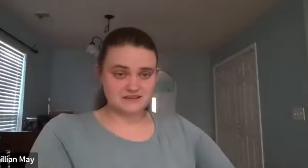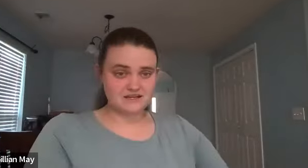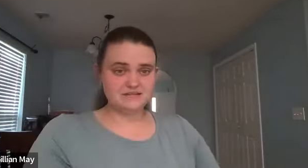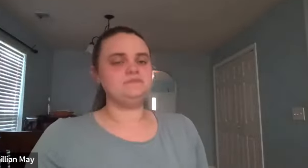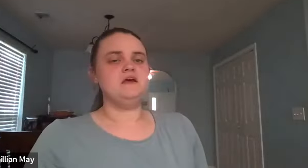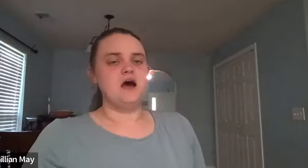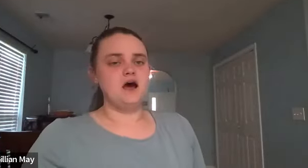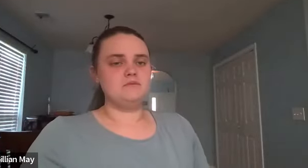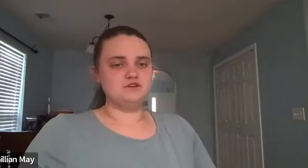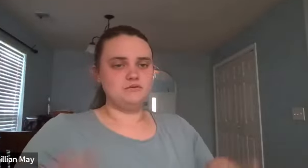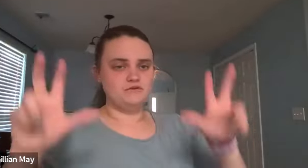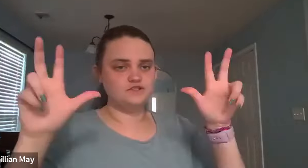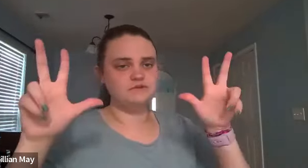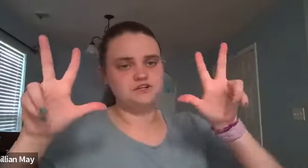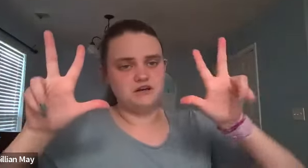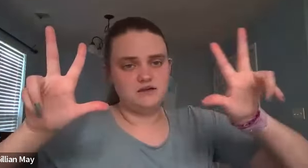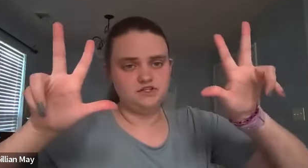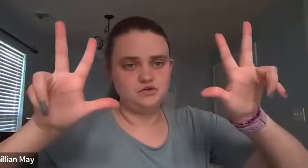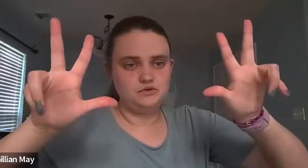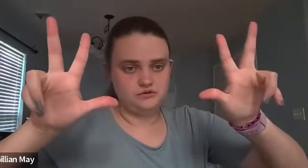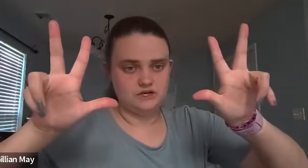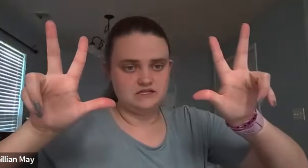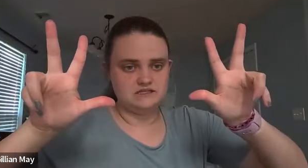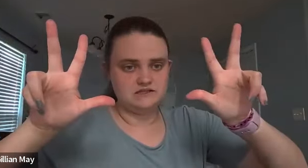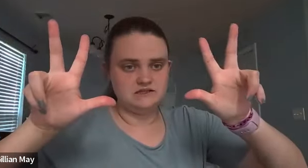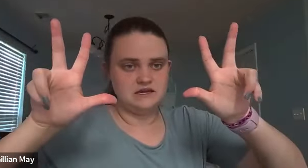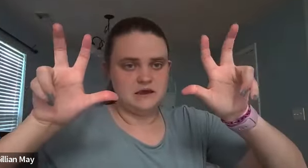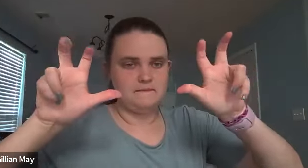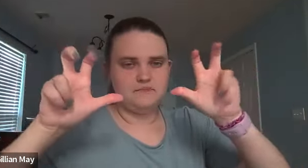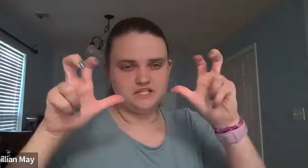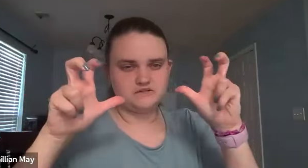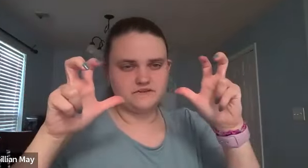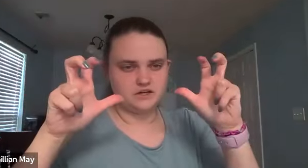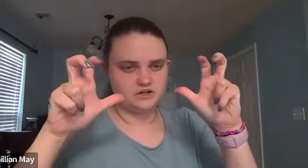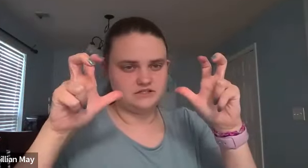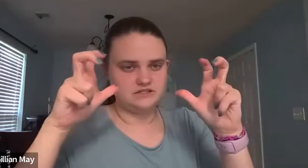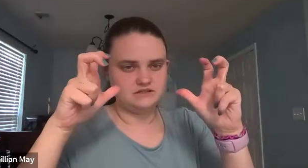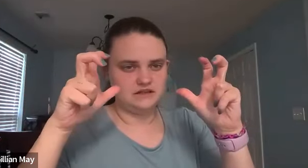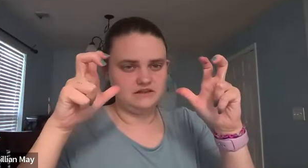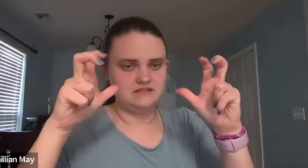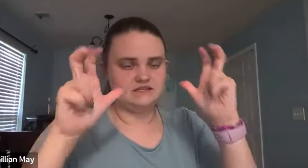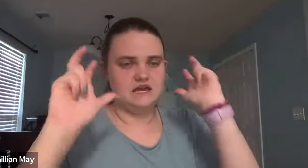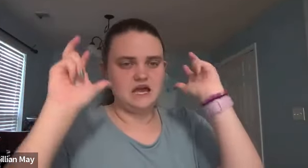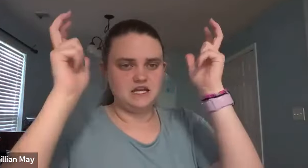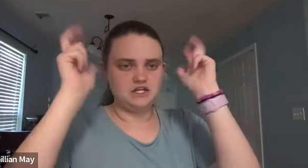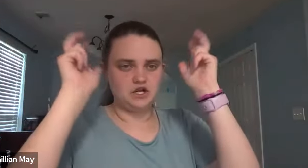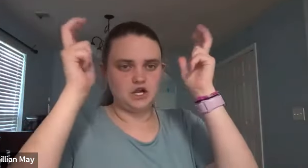sign it. So the first one is you're going to have 2 threes, bend your fingers like this, and then you're going to